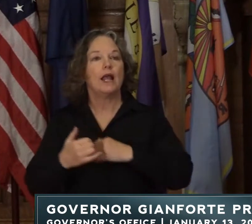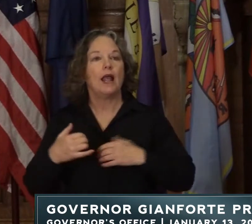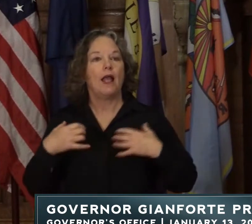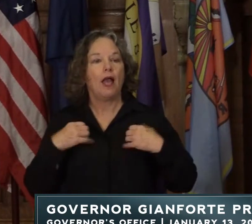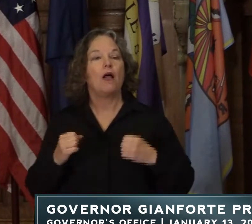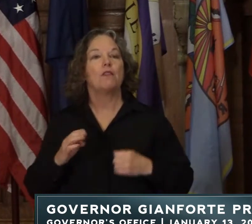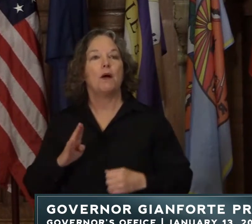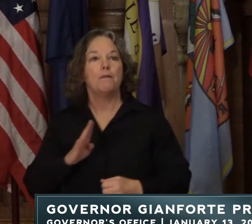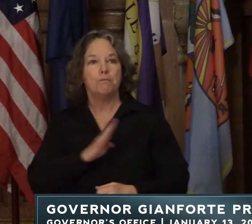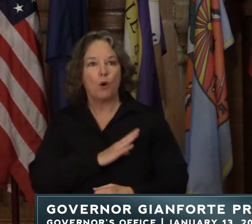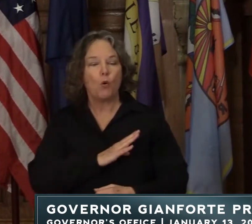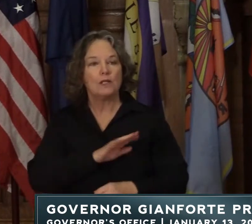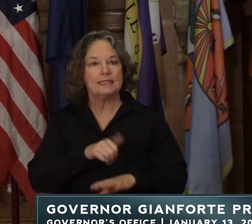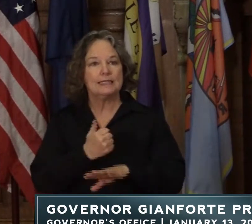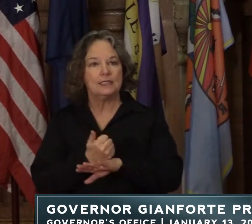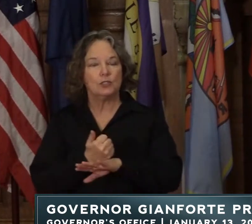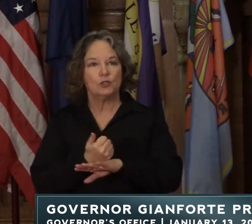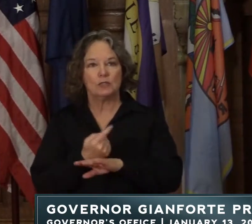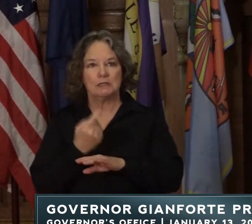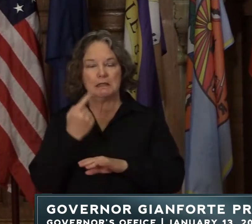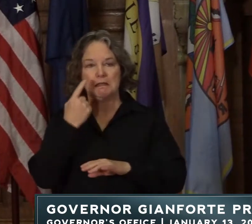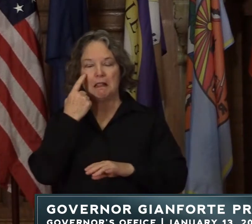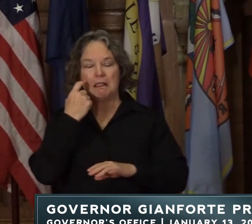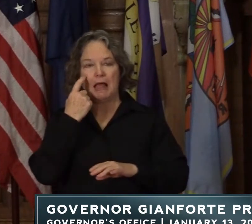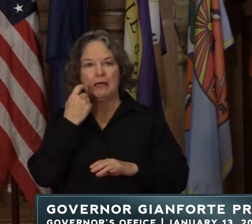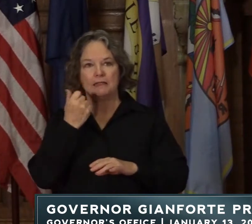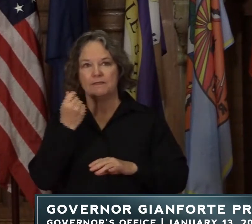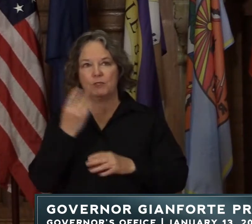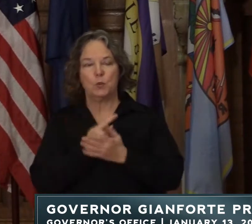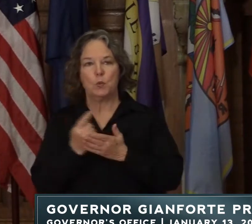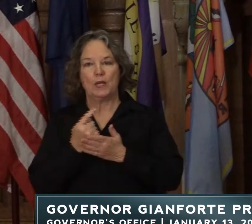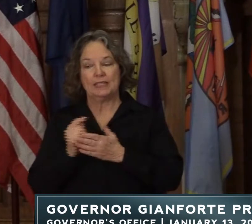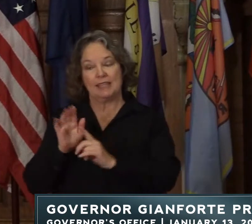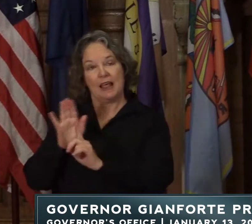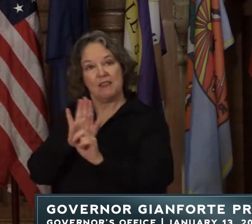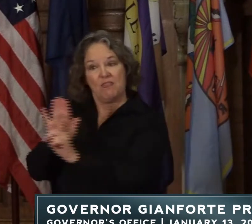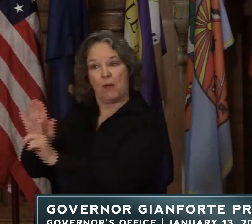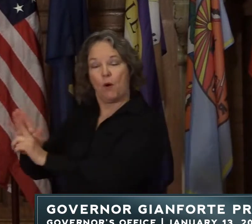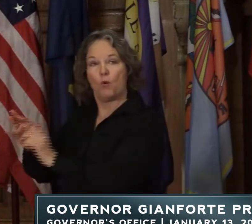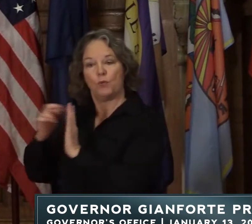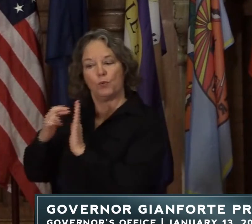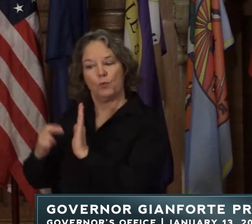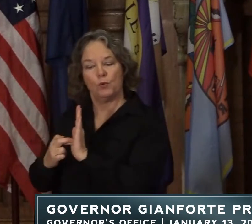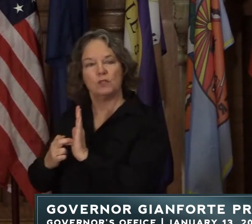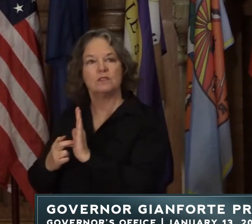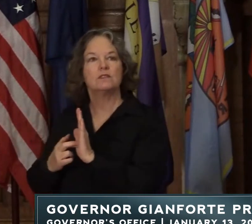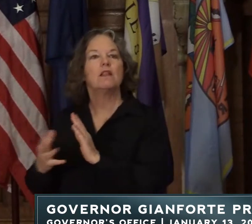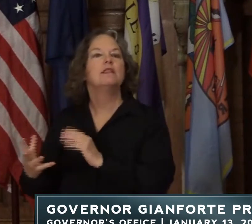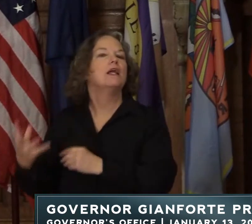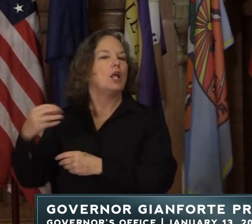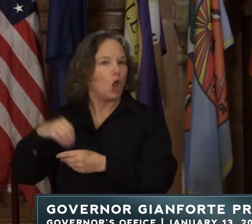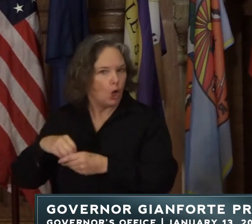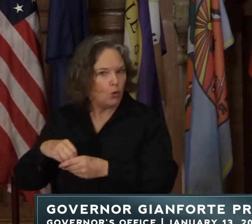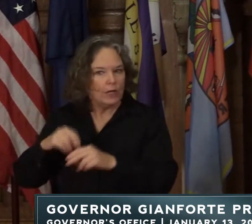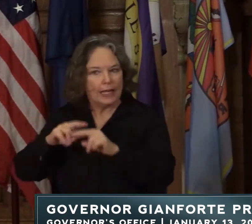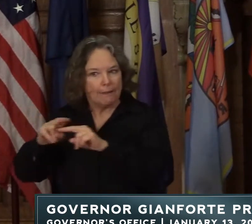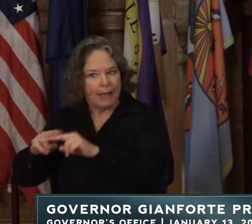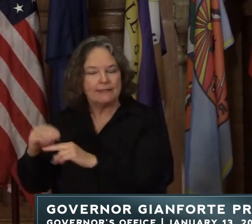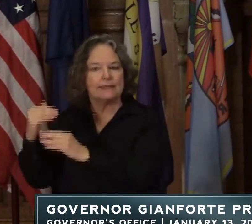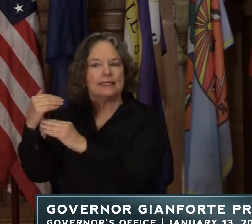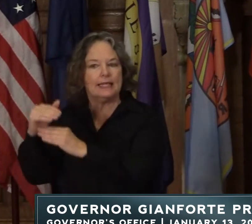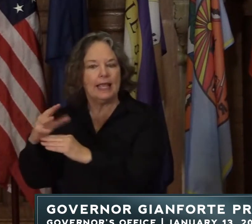they've instituted in the last few weeks their own rules, which a lot of cases include capacity and